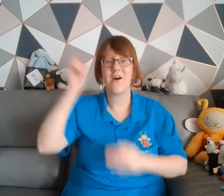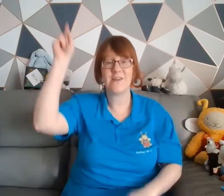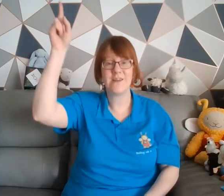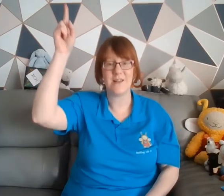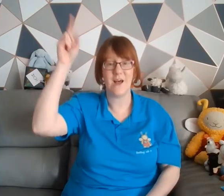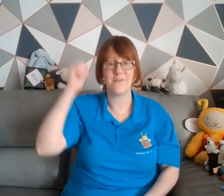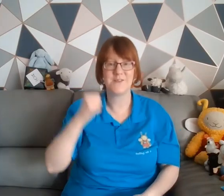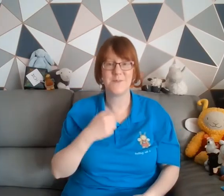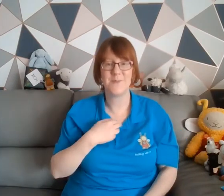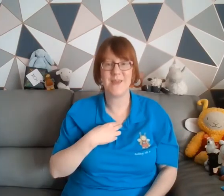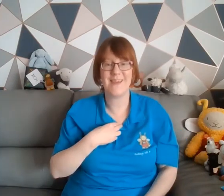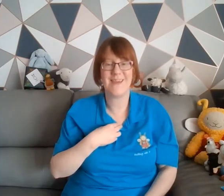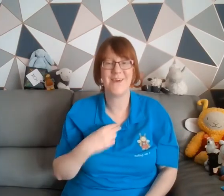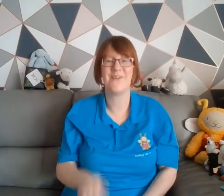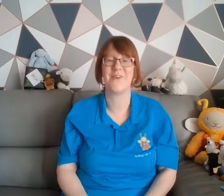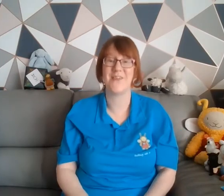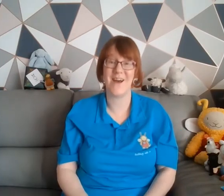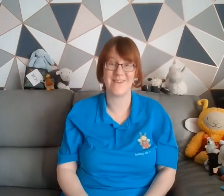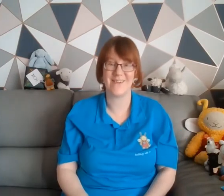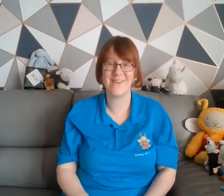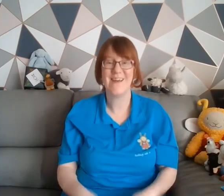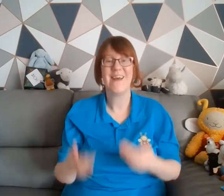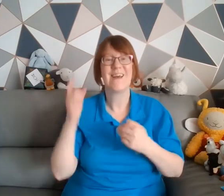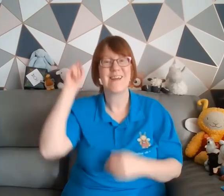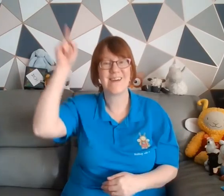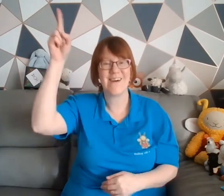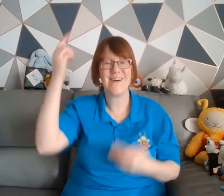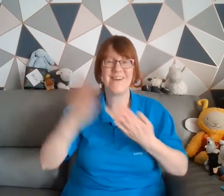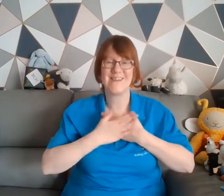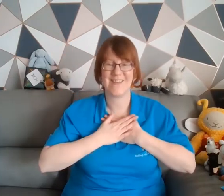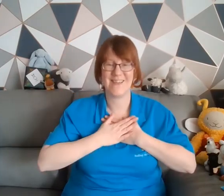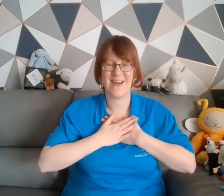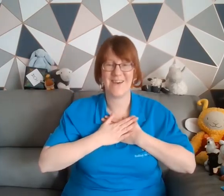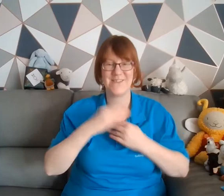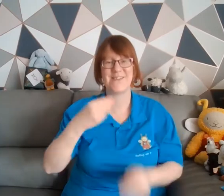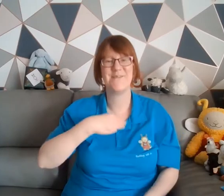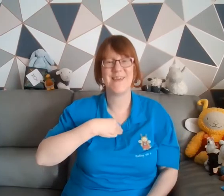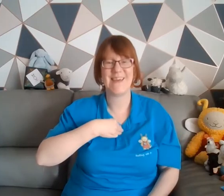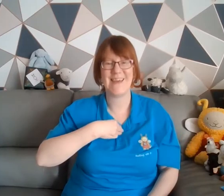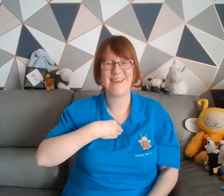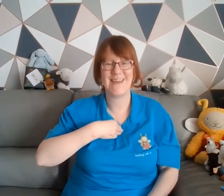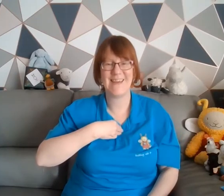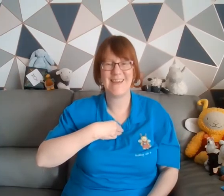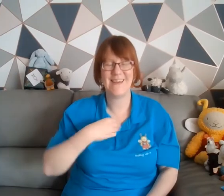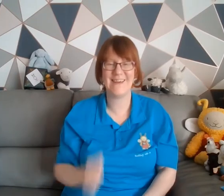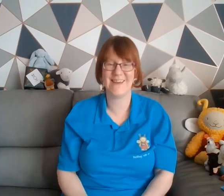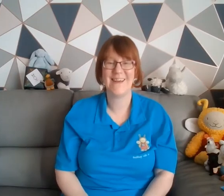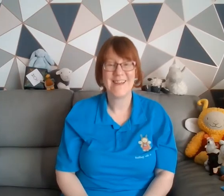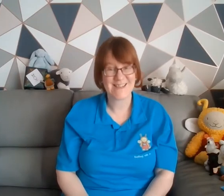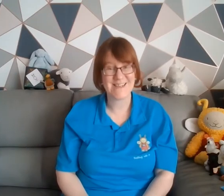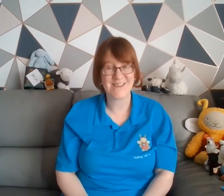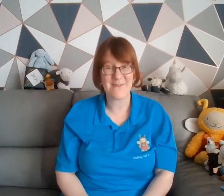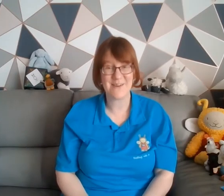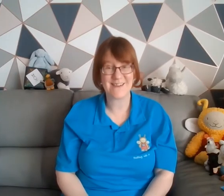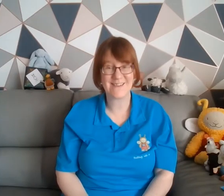God loves me. Oh, got that wrong. God loves me. Did you get one or